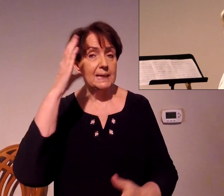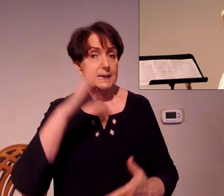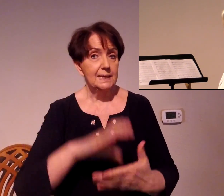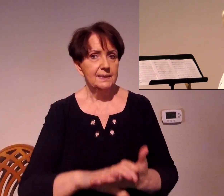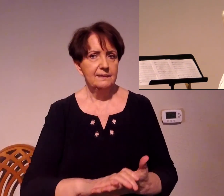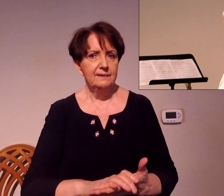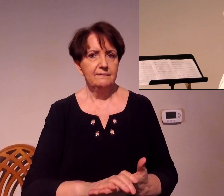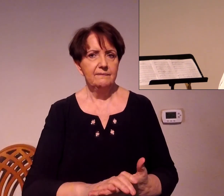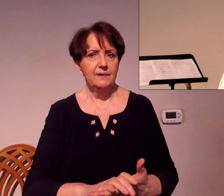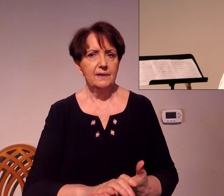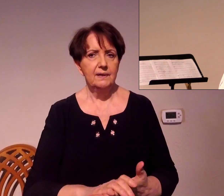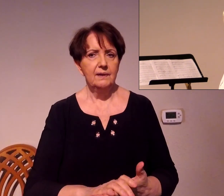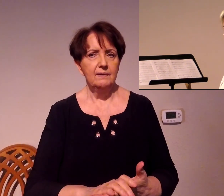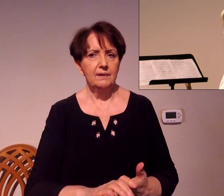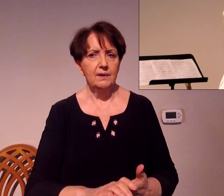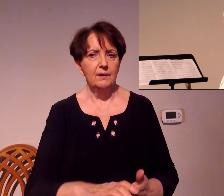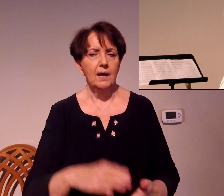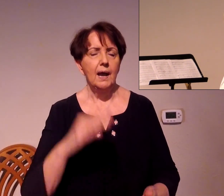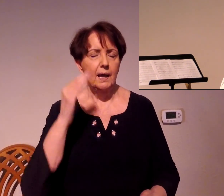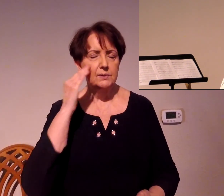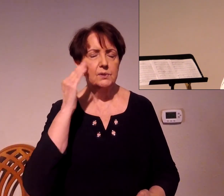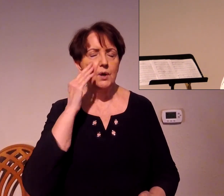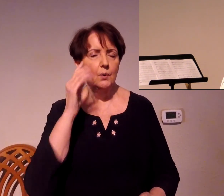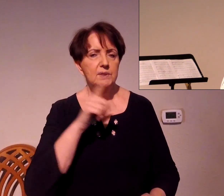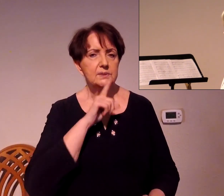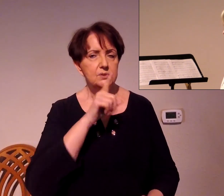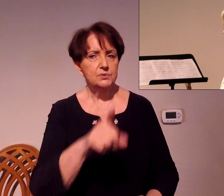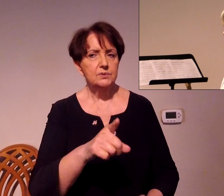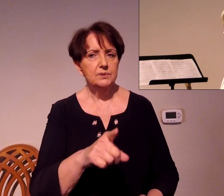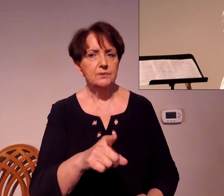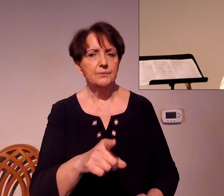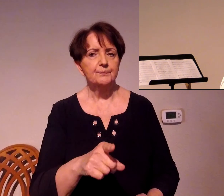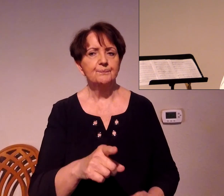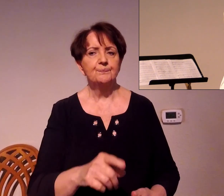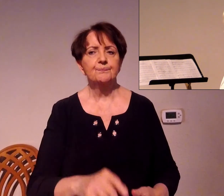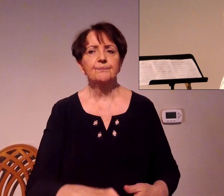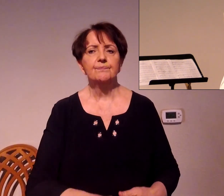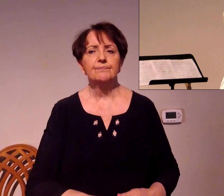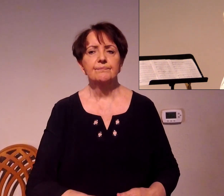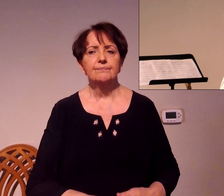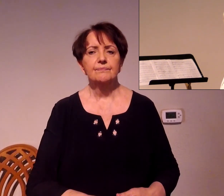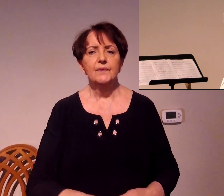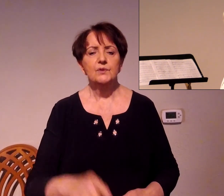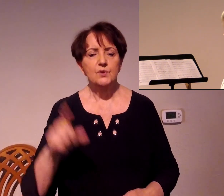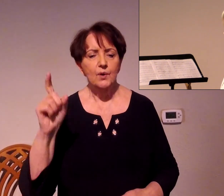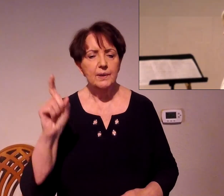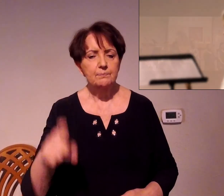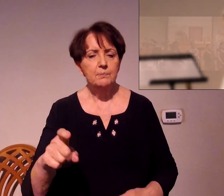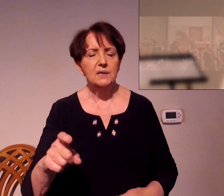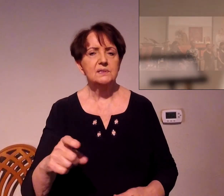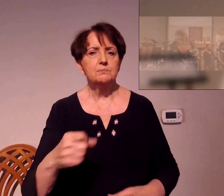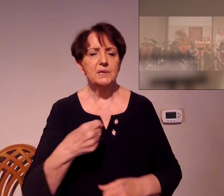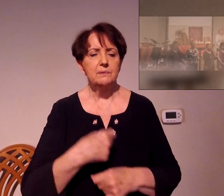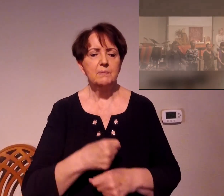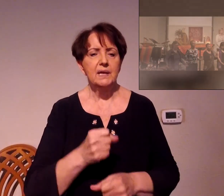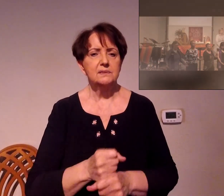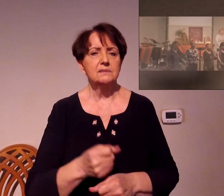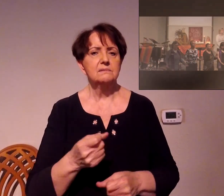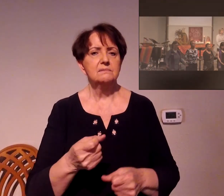it. I know it is so. Therefore, it must be made so.